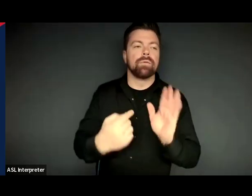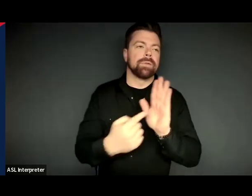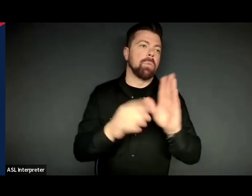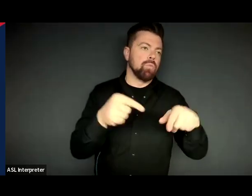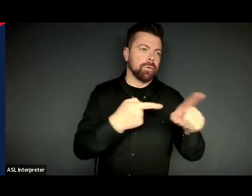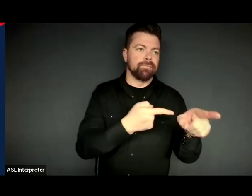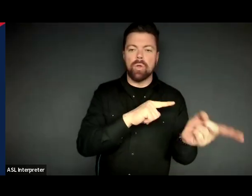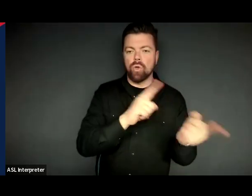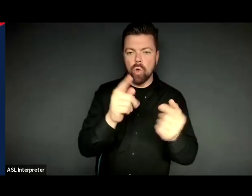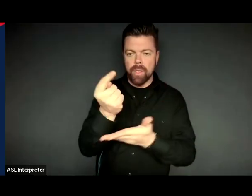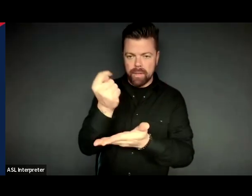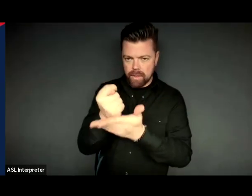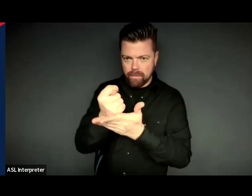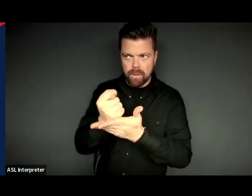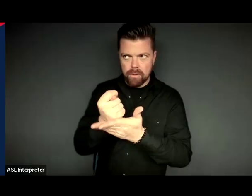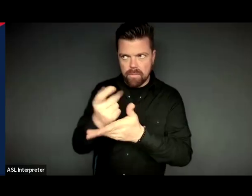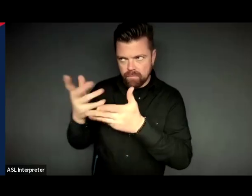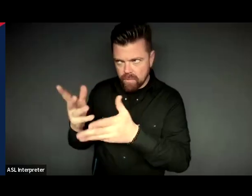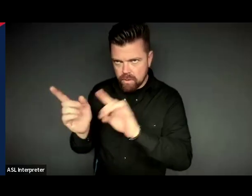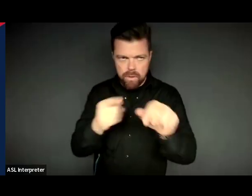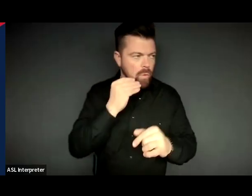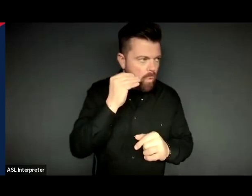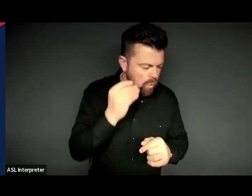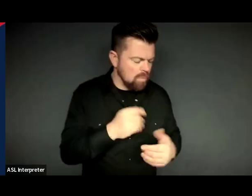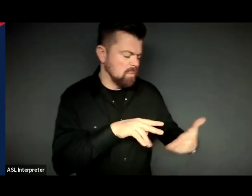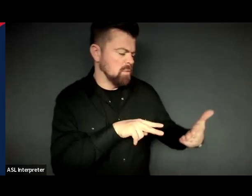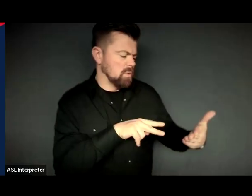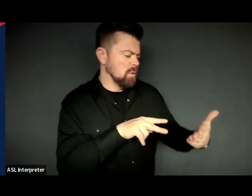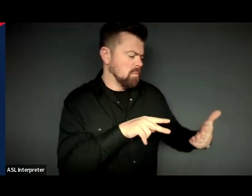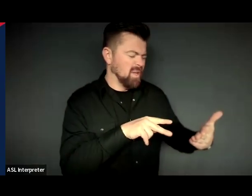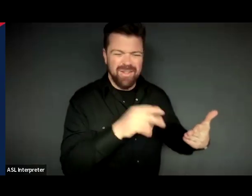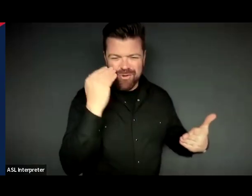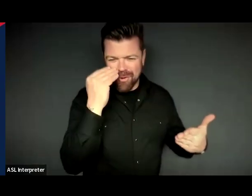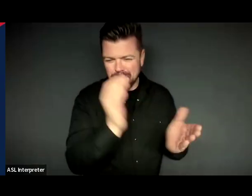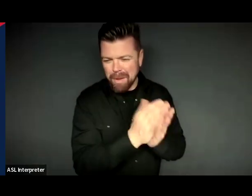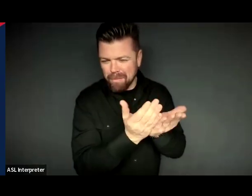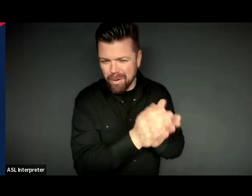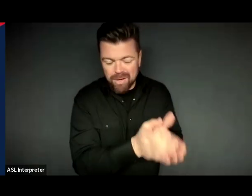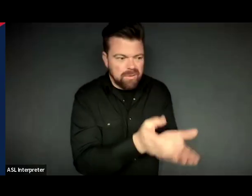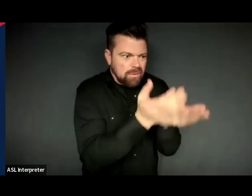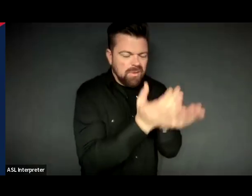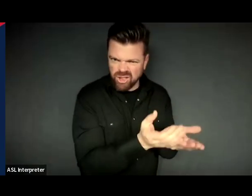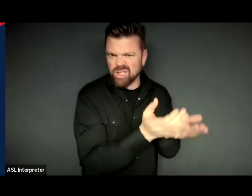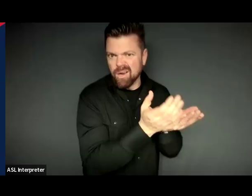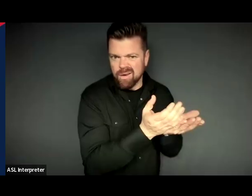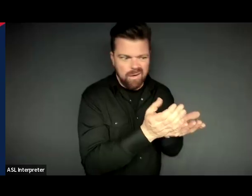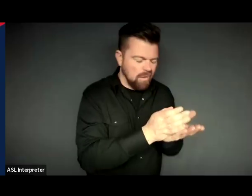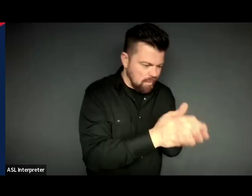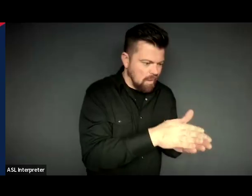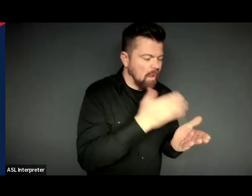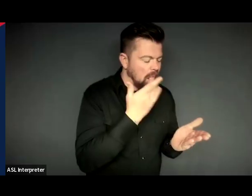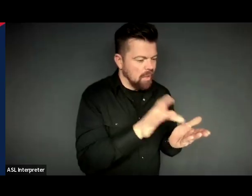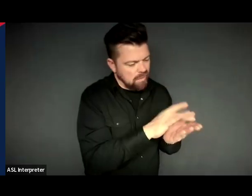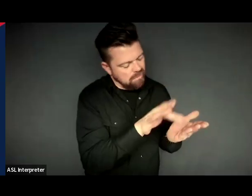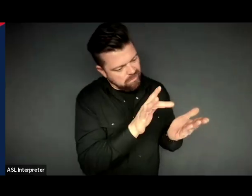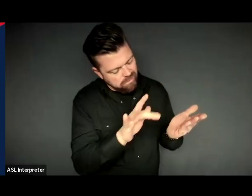and they come home and they're supposed to be doing these exercises and you're given that big book, How to Do Your Exercises, and they're